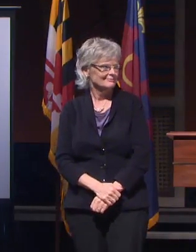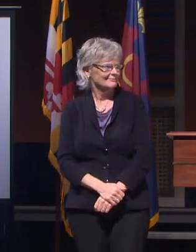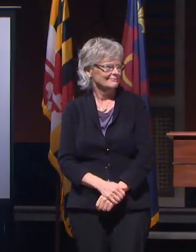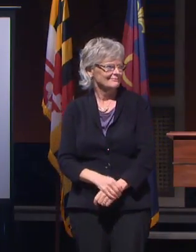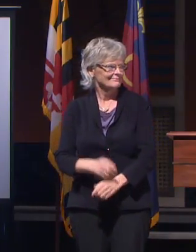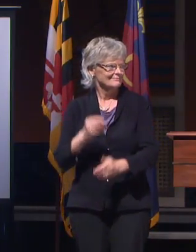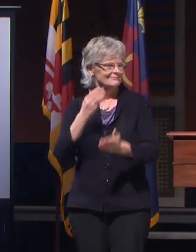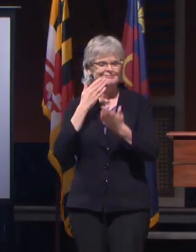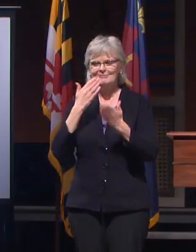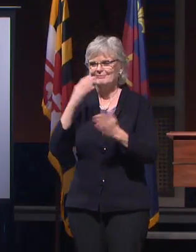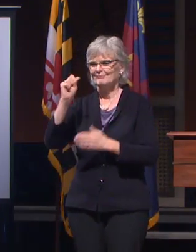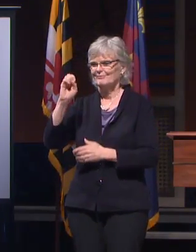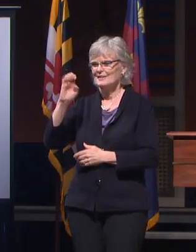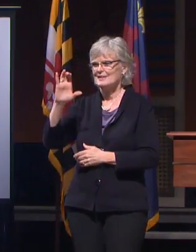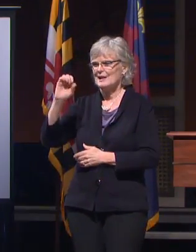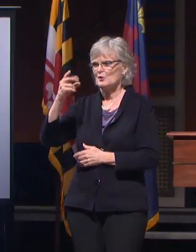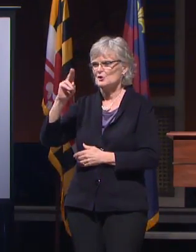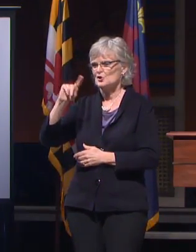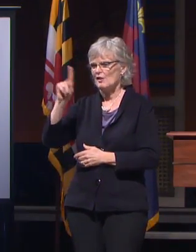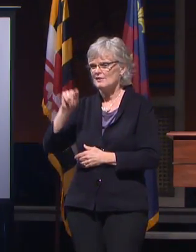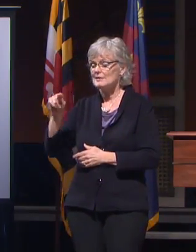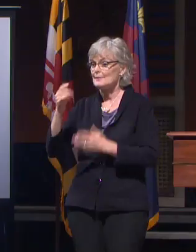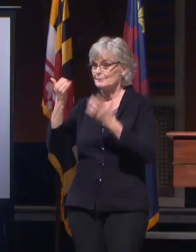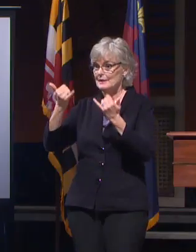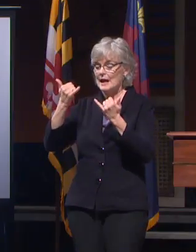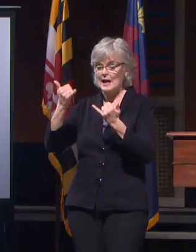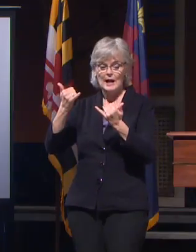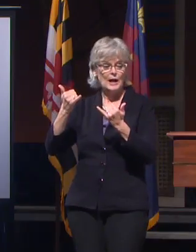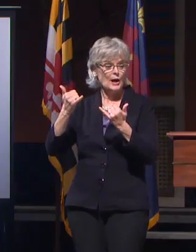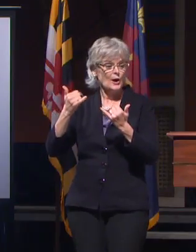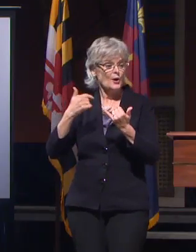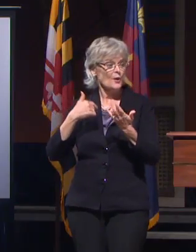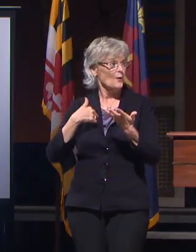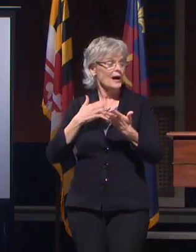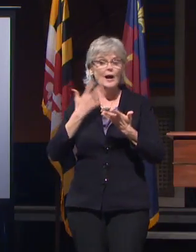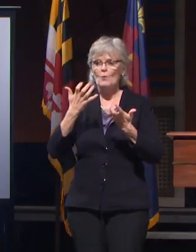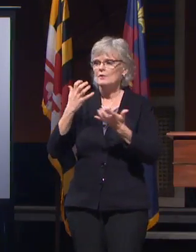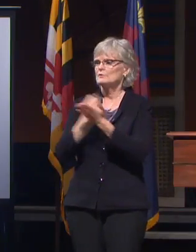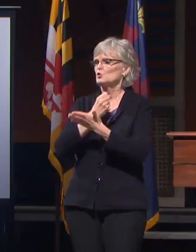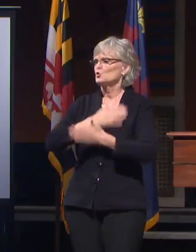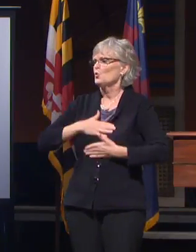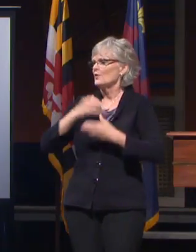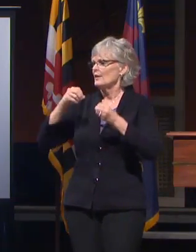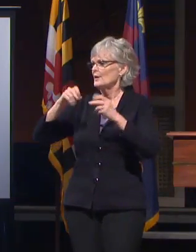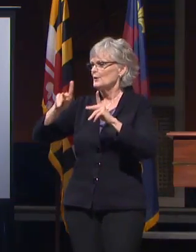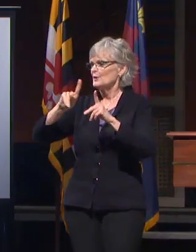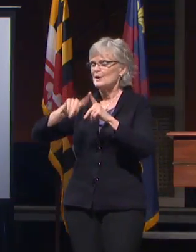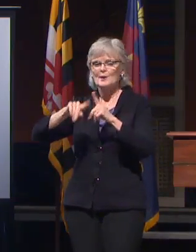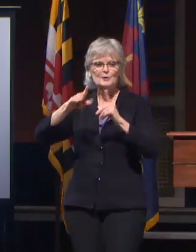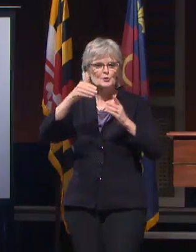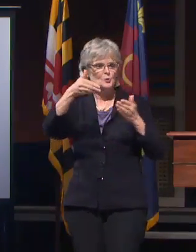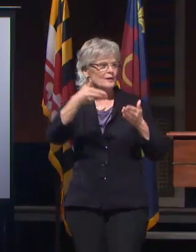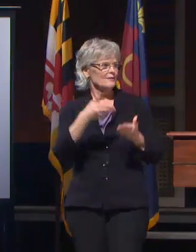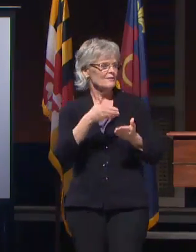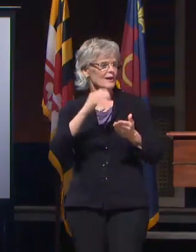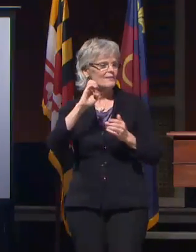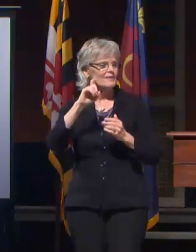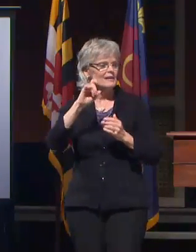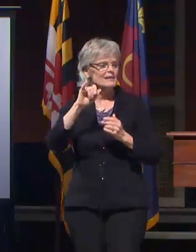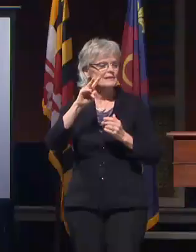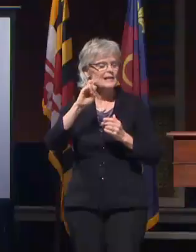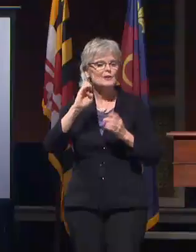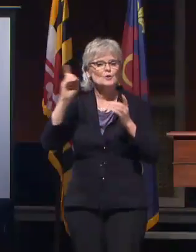Thank you, Secretary Schultz. I now enjoy the opportunity to invite to the podium